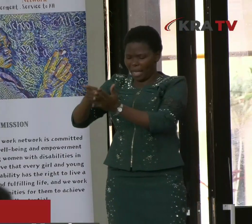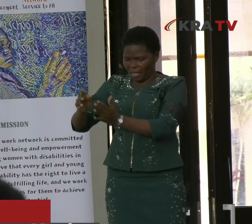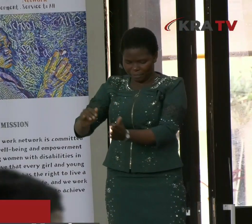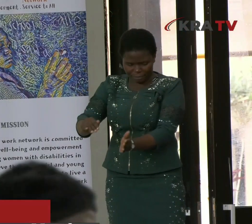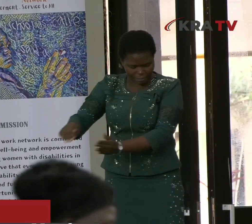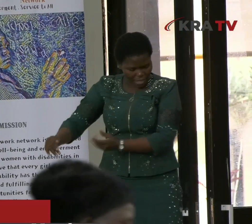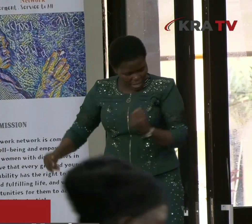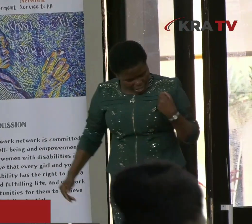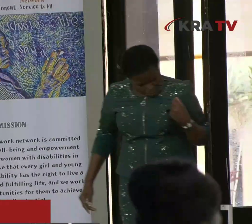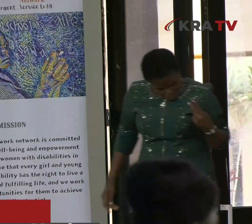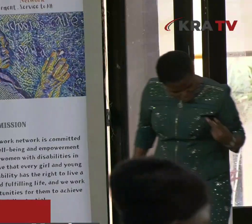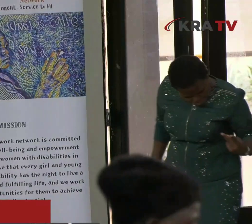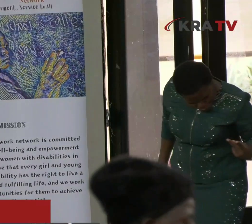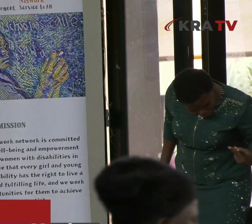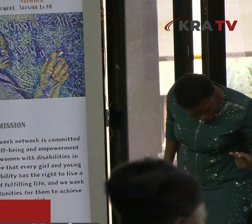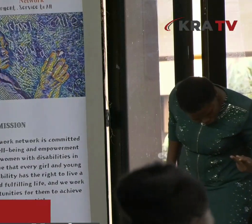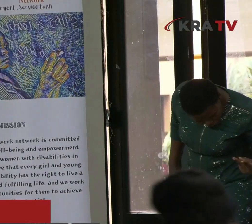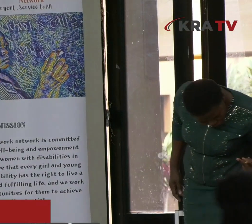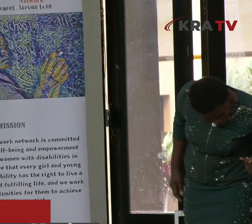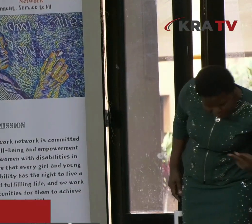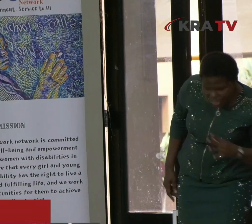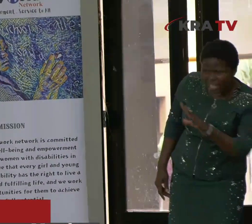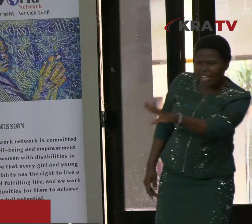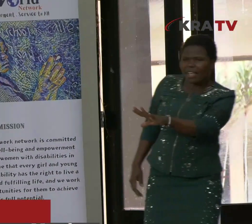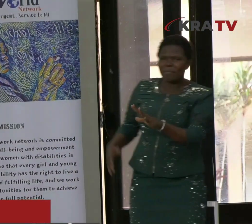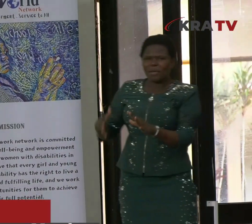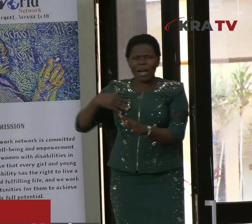expensive. Number two,